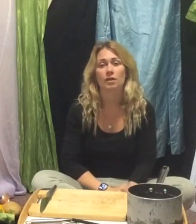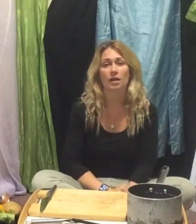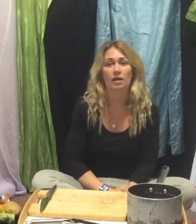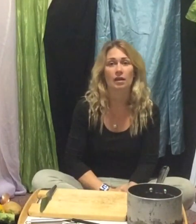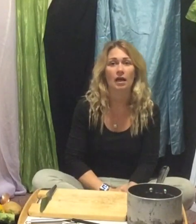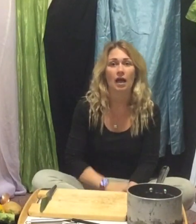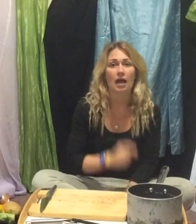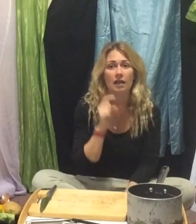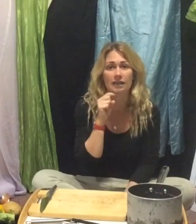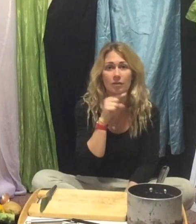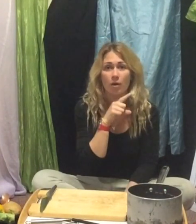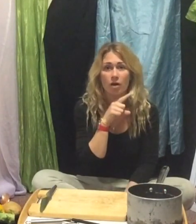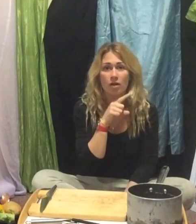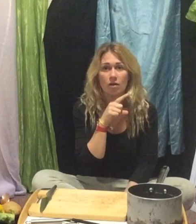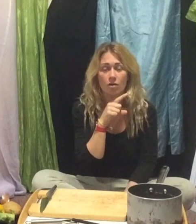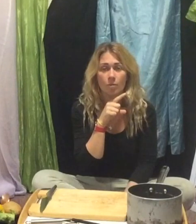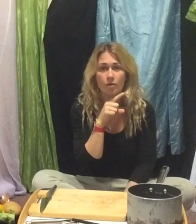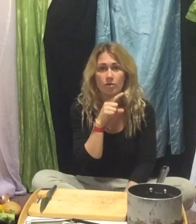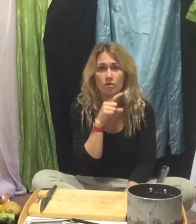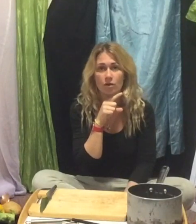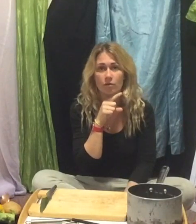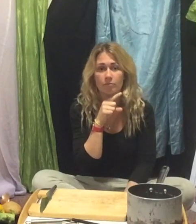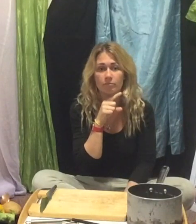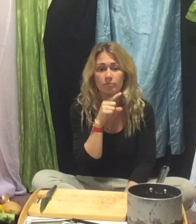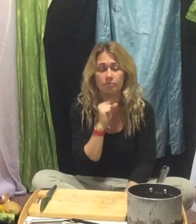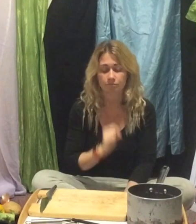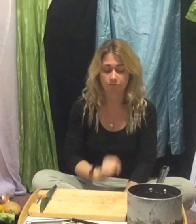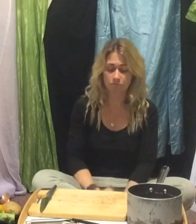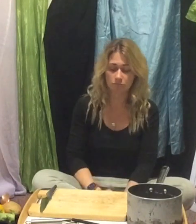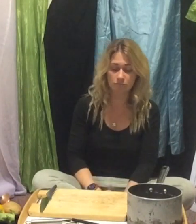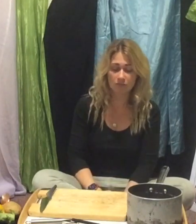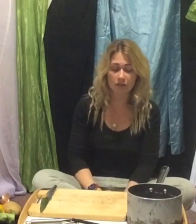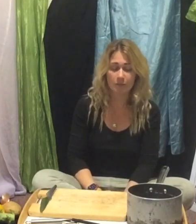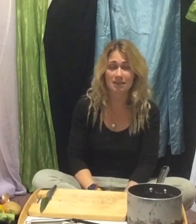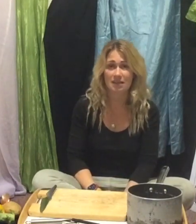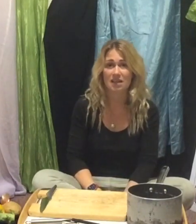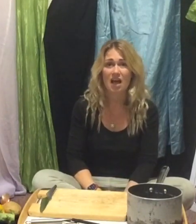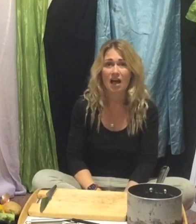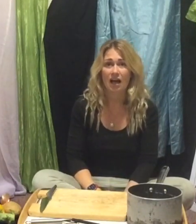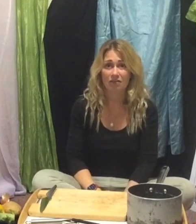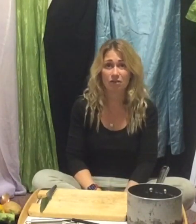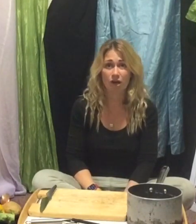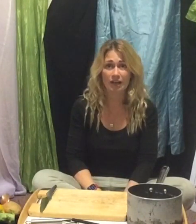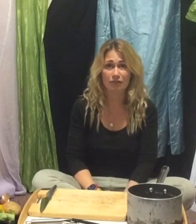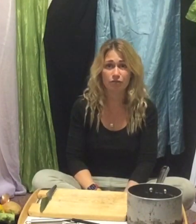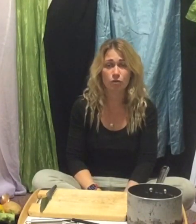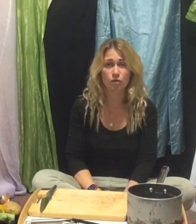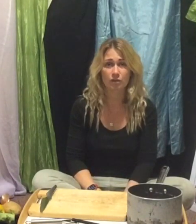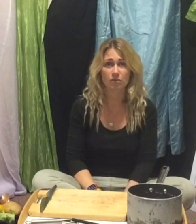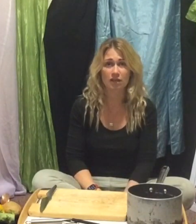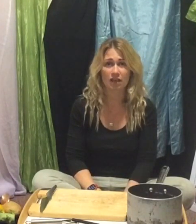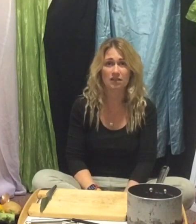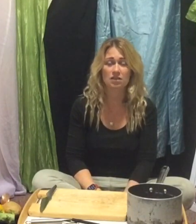Okay. A little boy opened the door. The men said, have you got any food that we could eat?